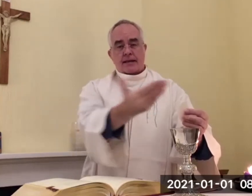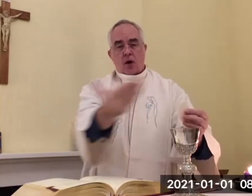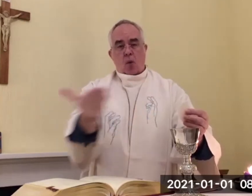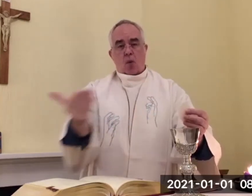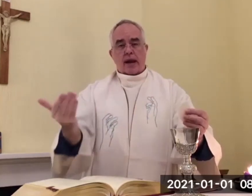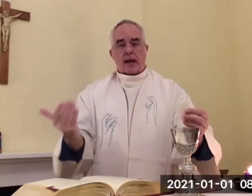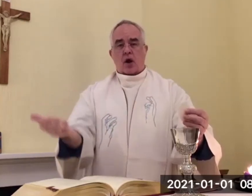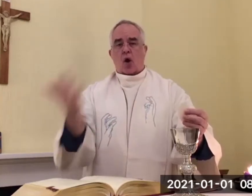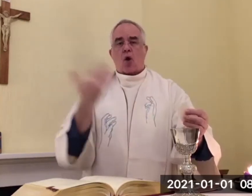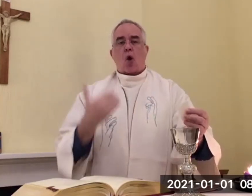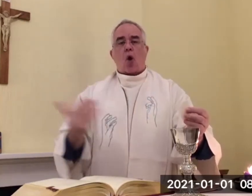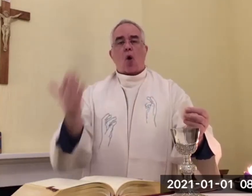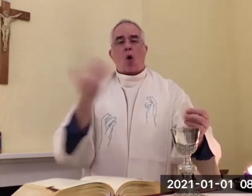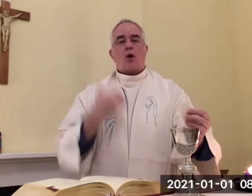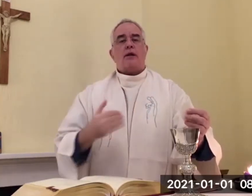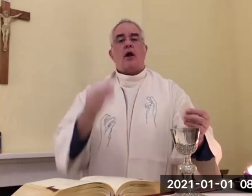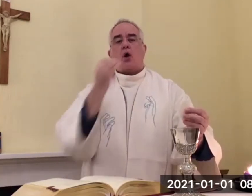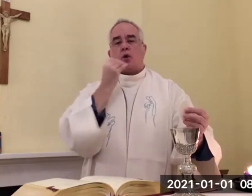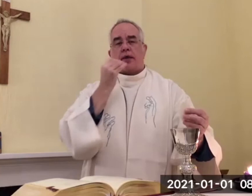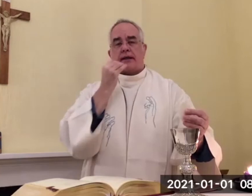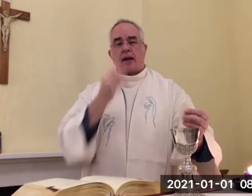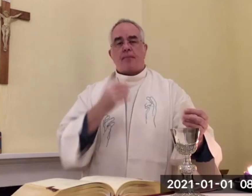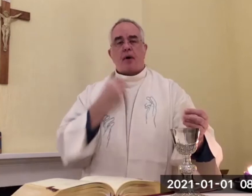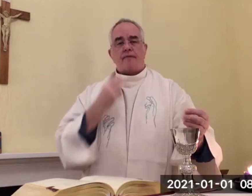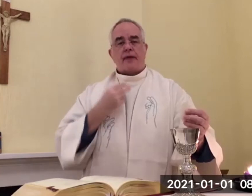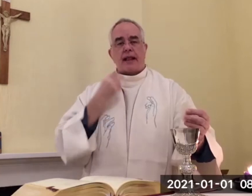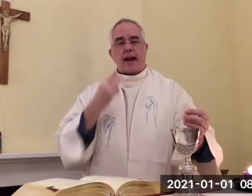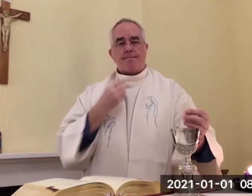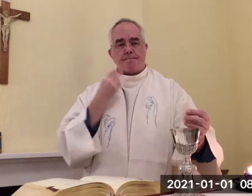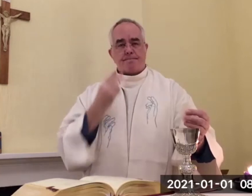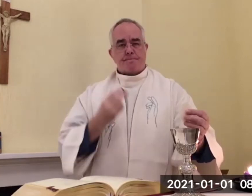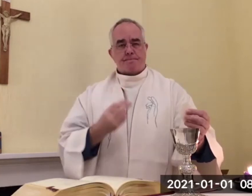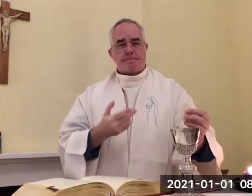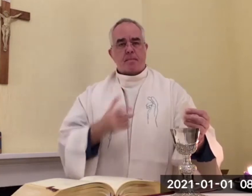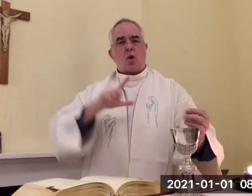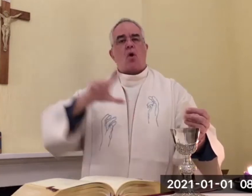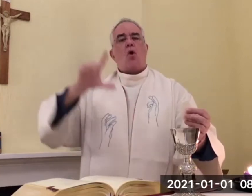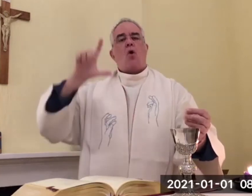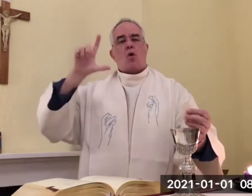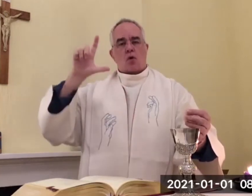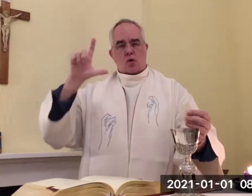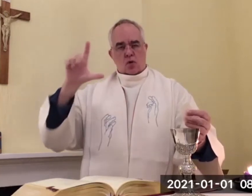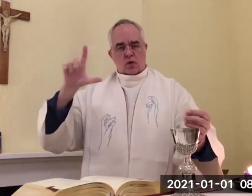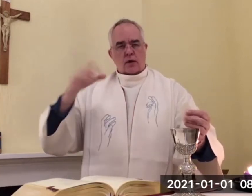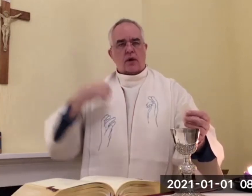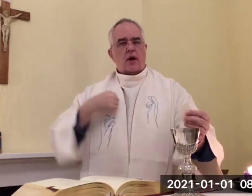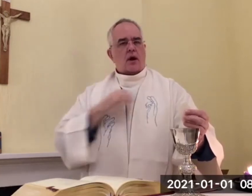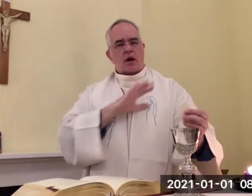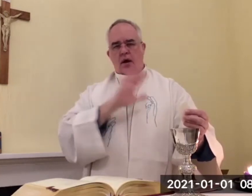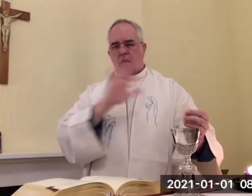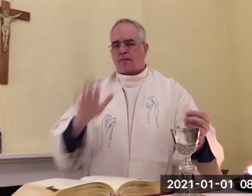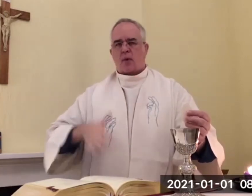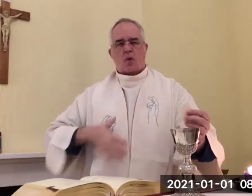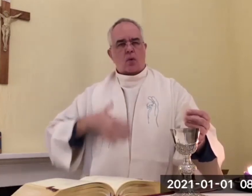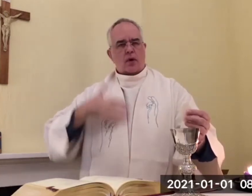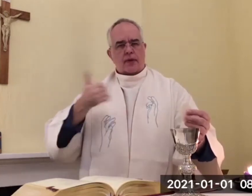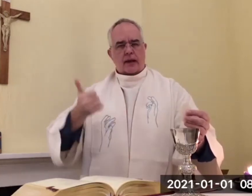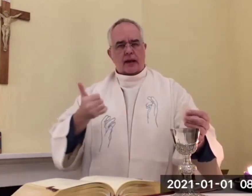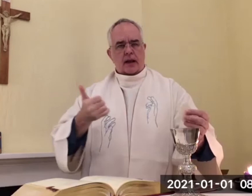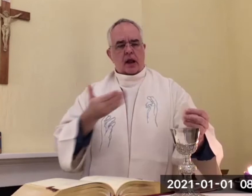are we called to the supper of the Lamb. Lord, I am not worthy